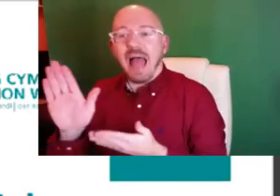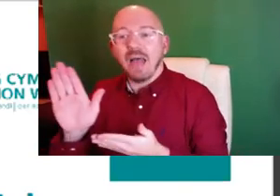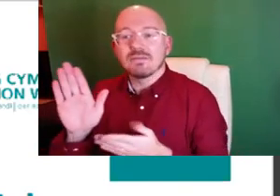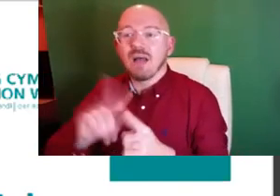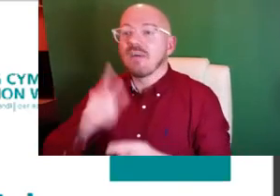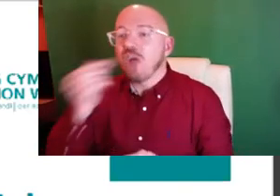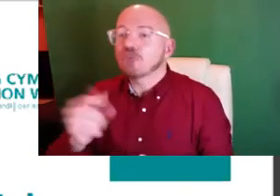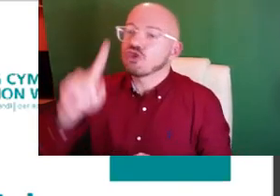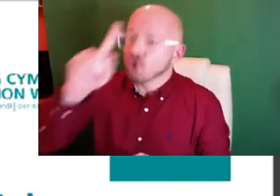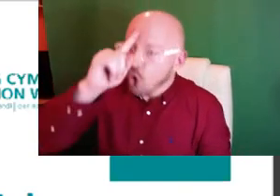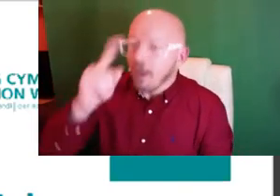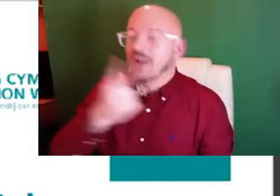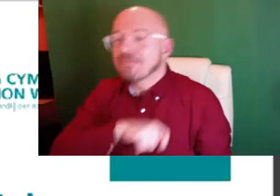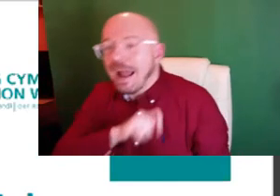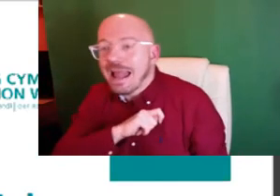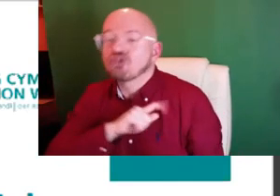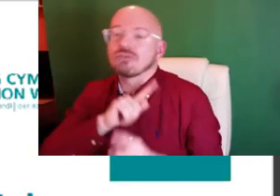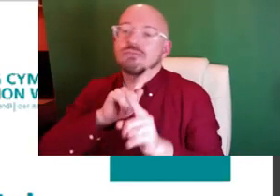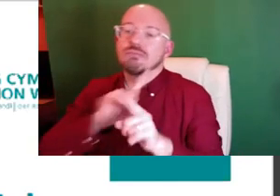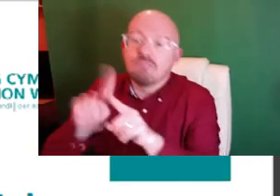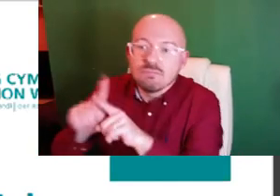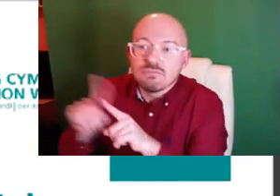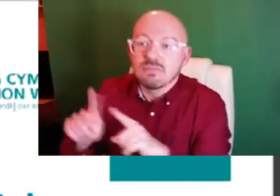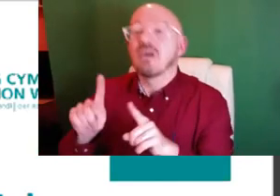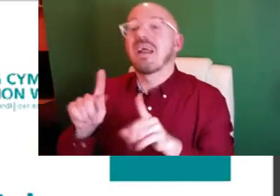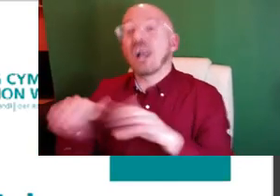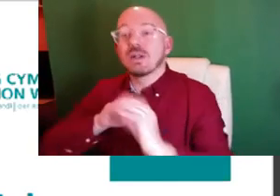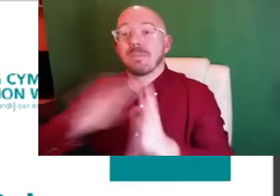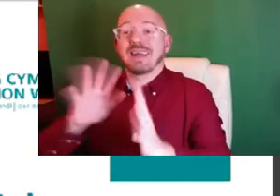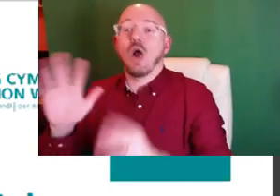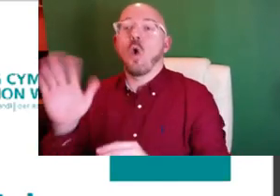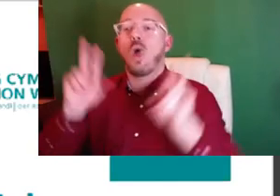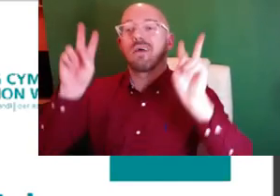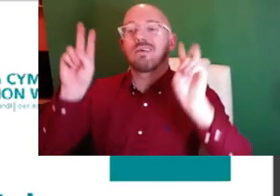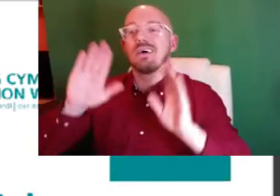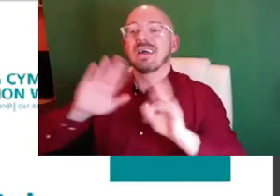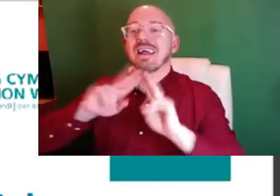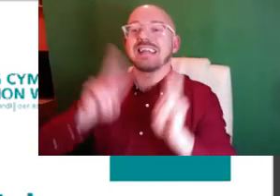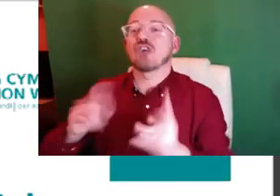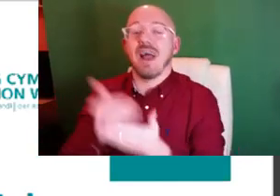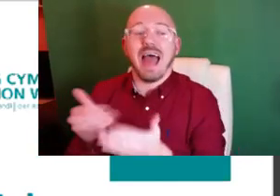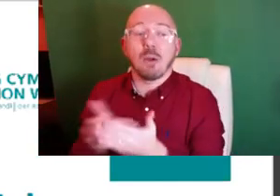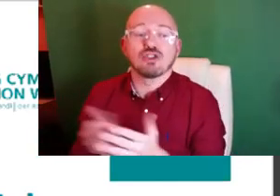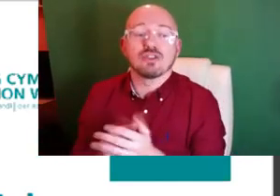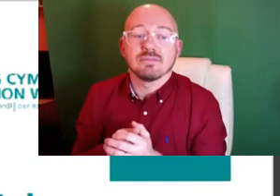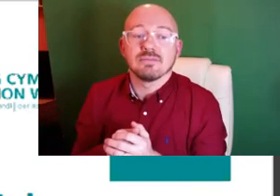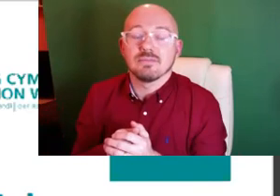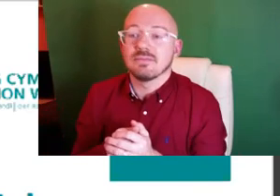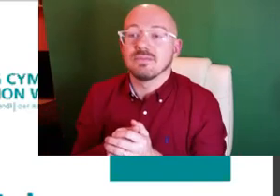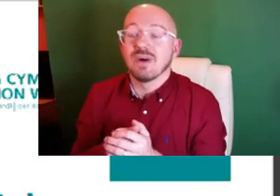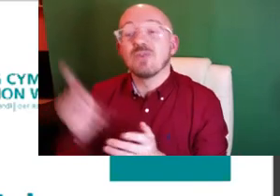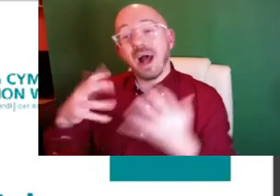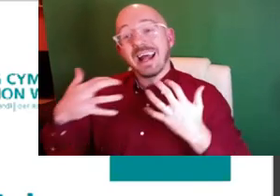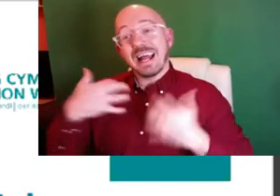but the curriculum also recognises all other languages and regards them as international